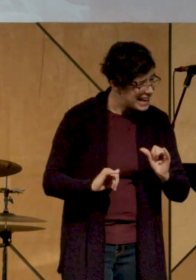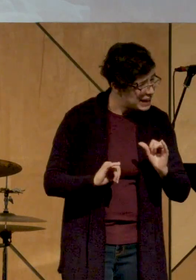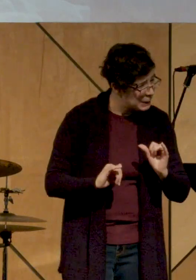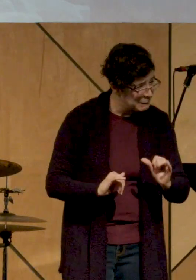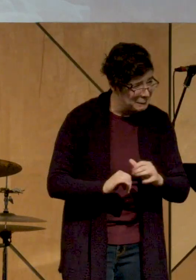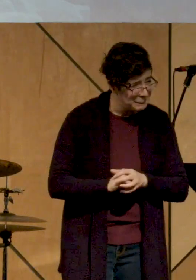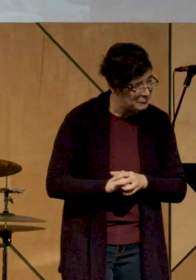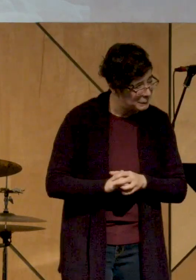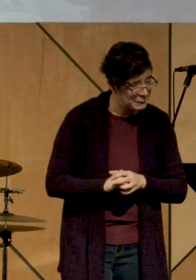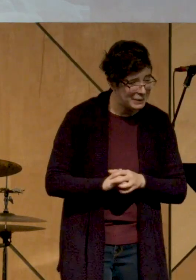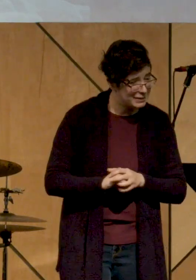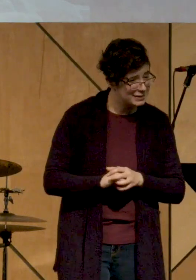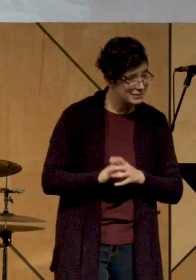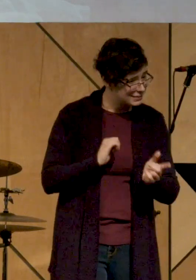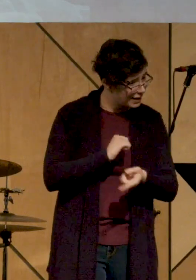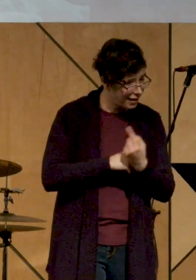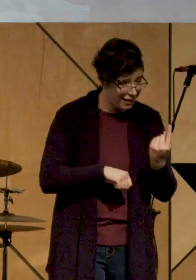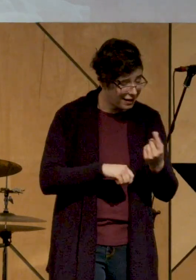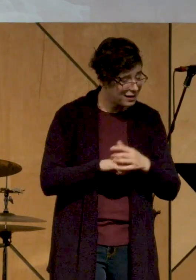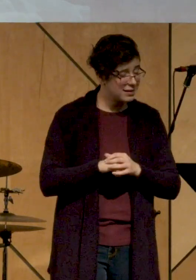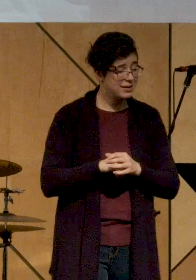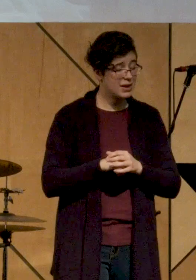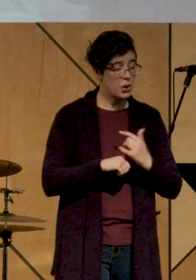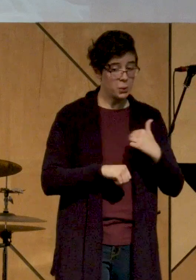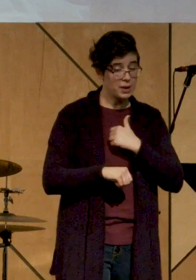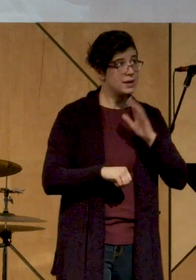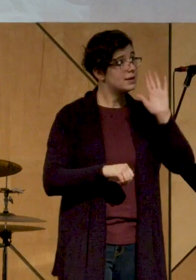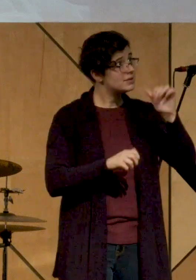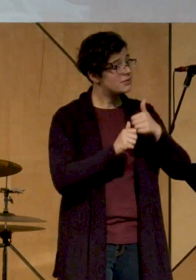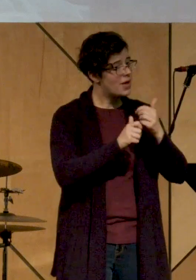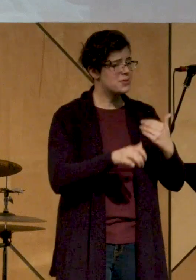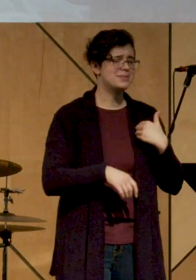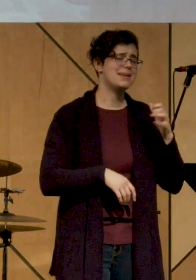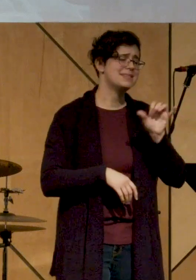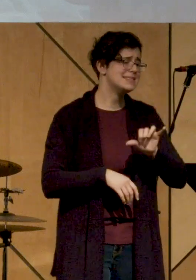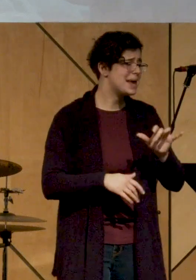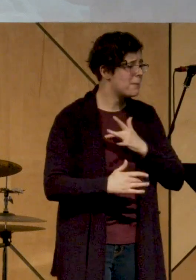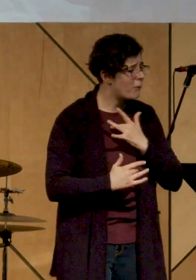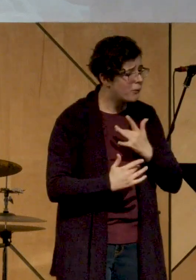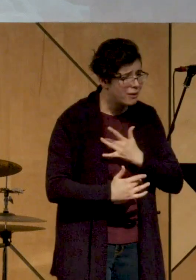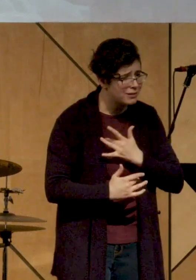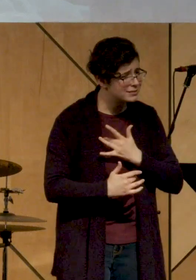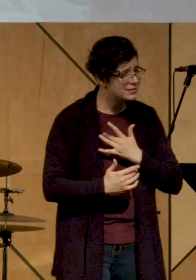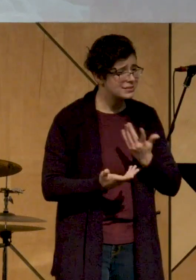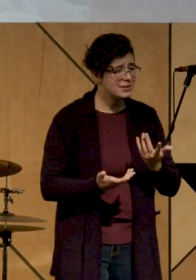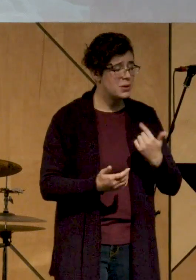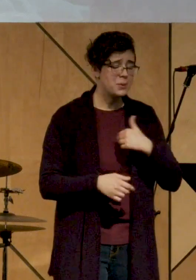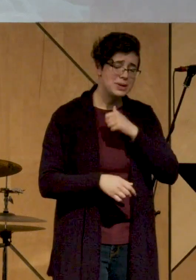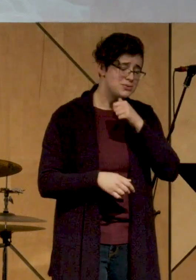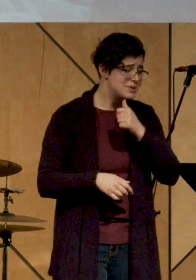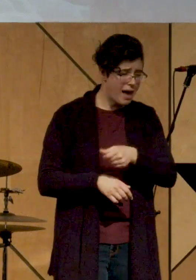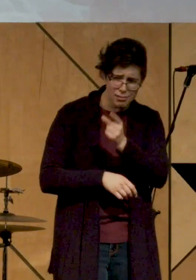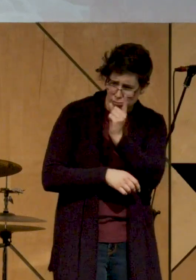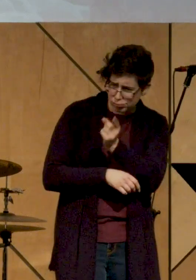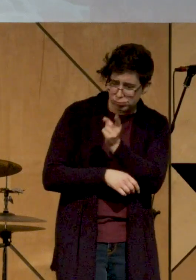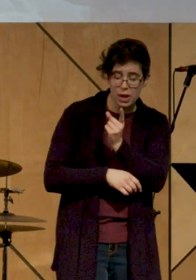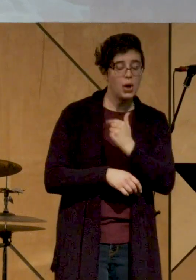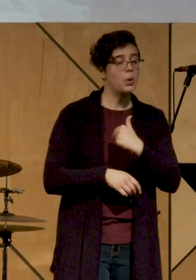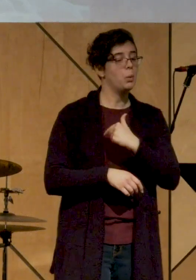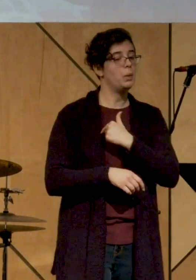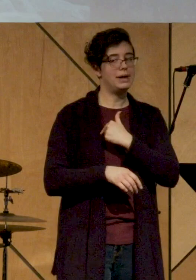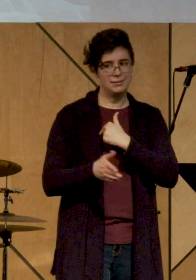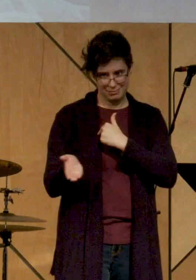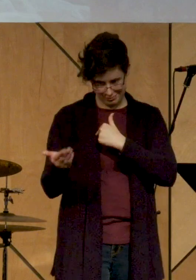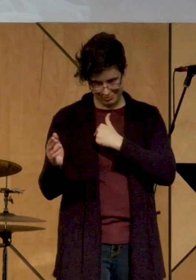are lost in sin in our day. As his followers, we have the same heart. We do not condemn. Instead, we